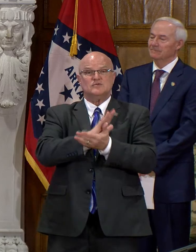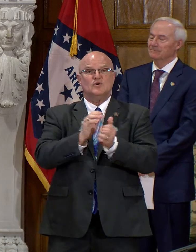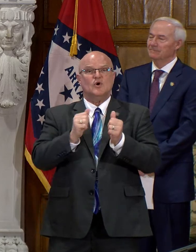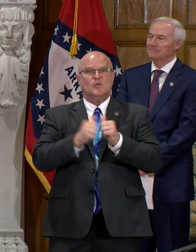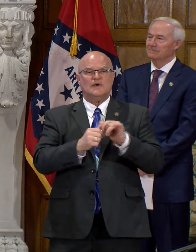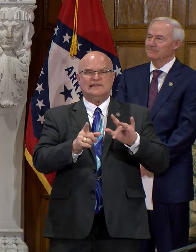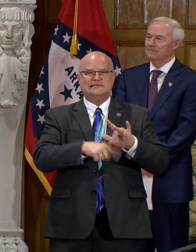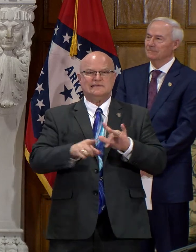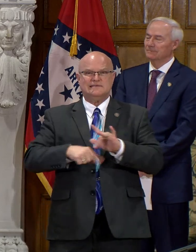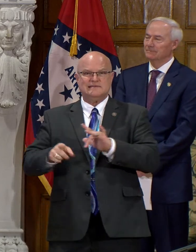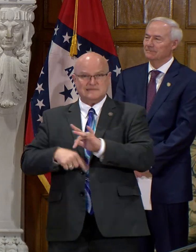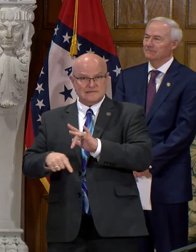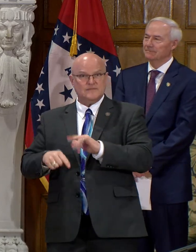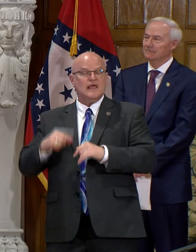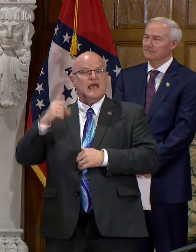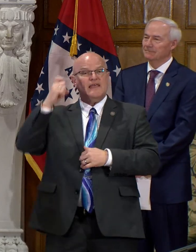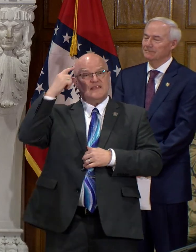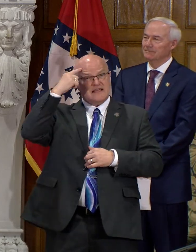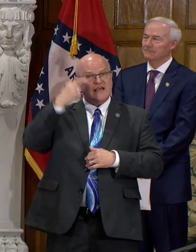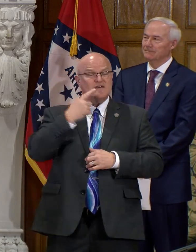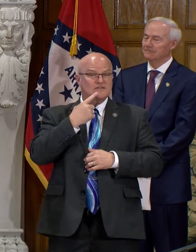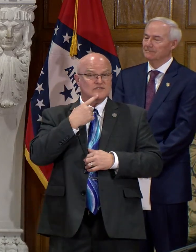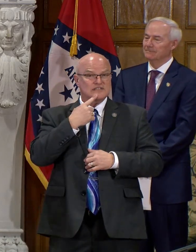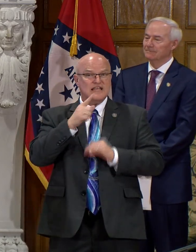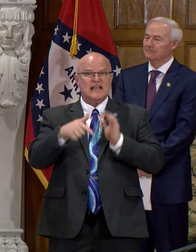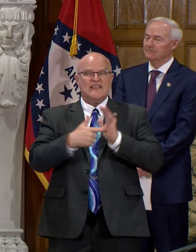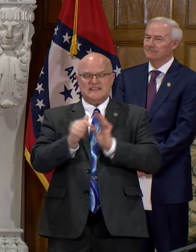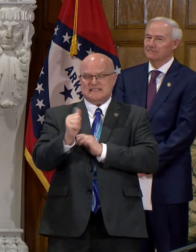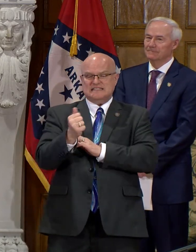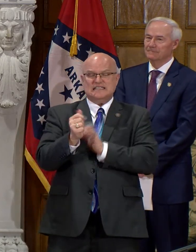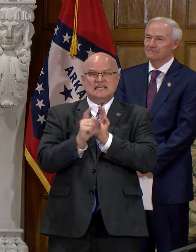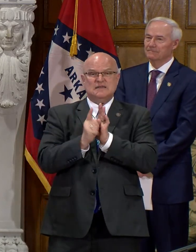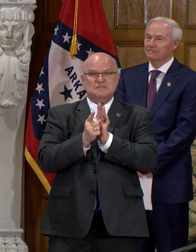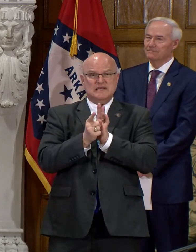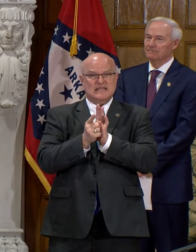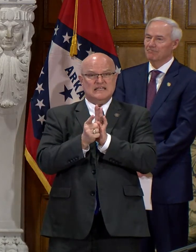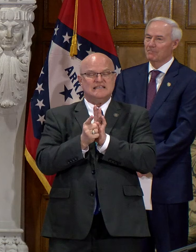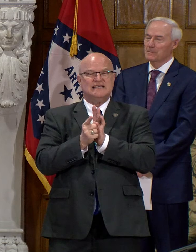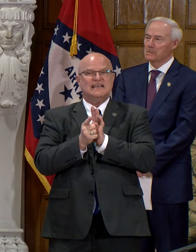certain deficits, and as the Governor mentioned, this 10-minute